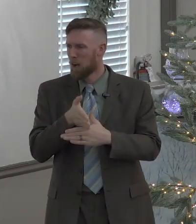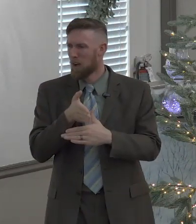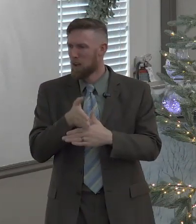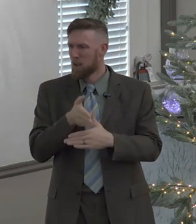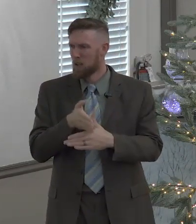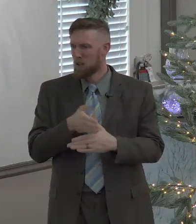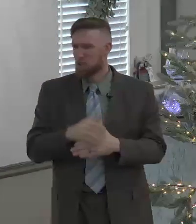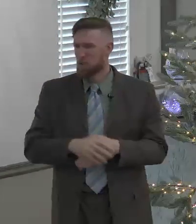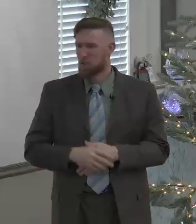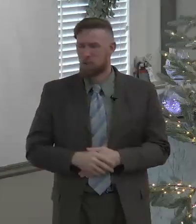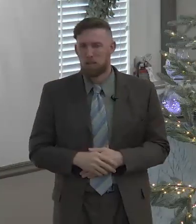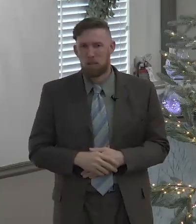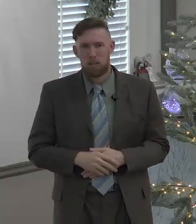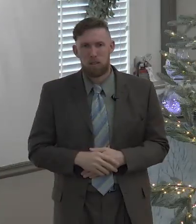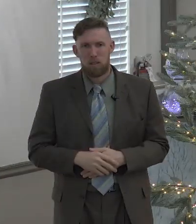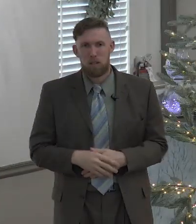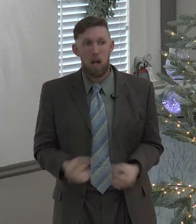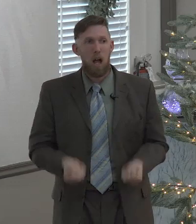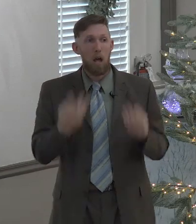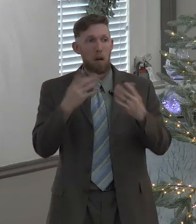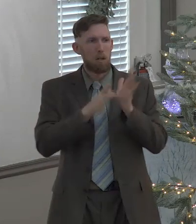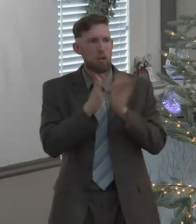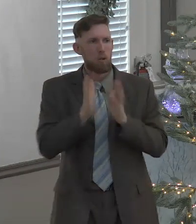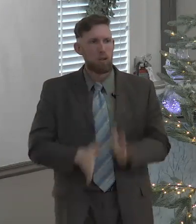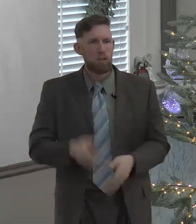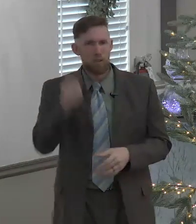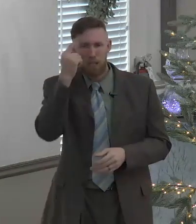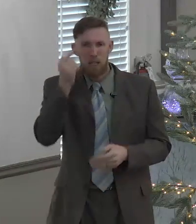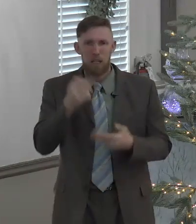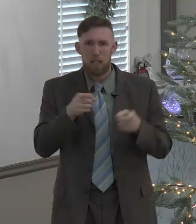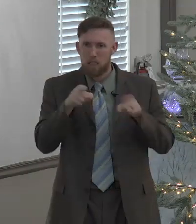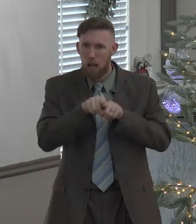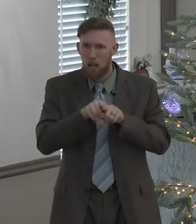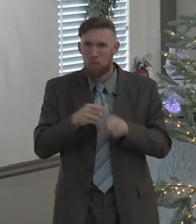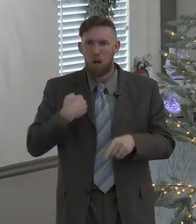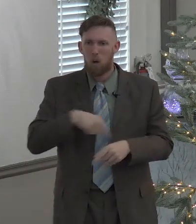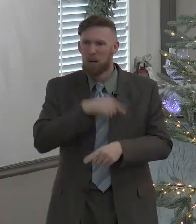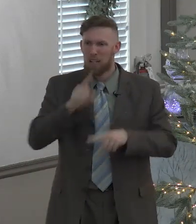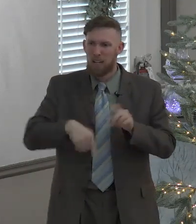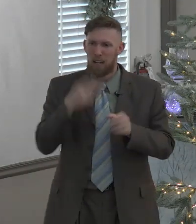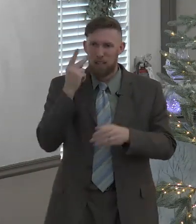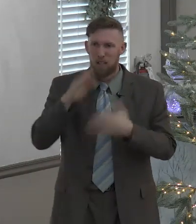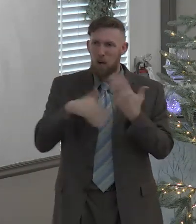this. And I wonder how many Christians are like that.